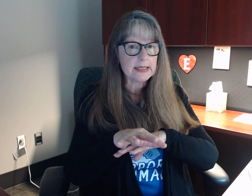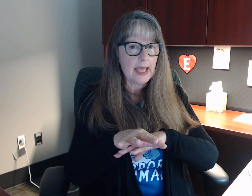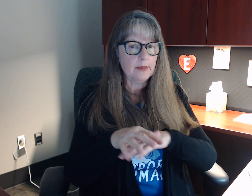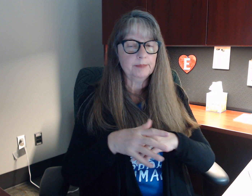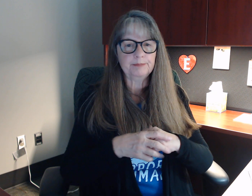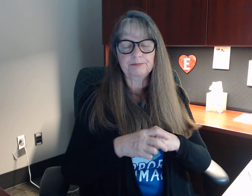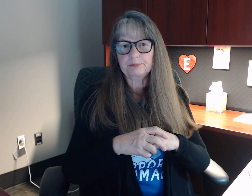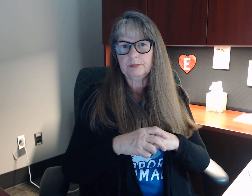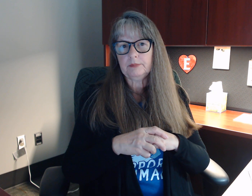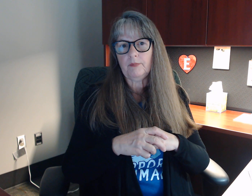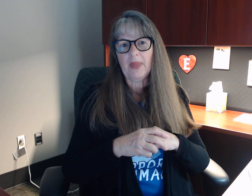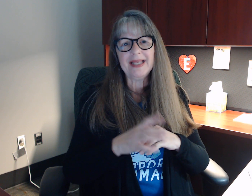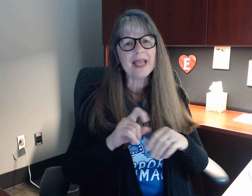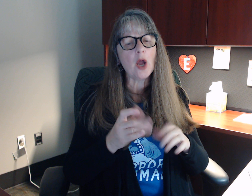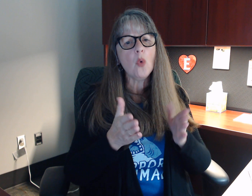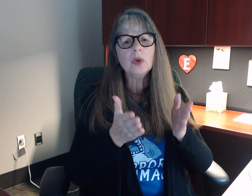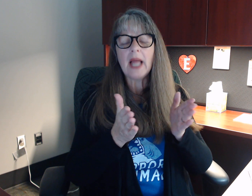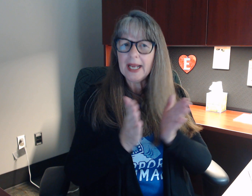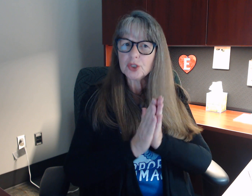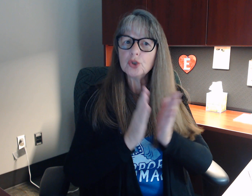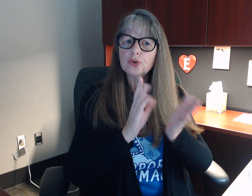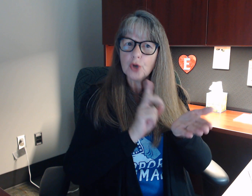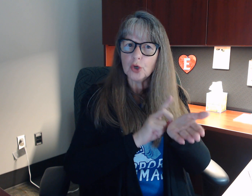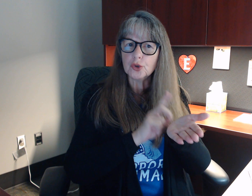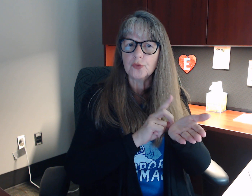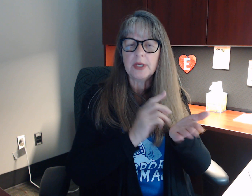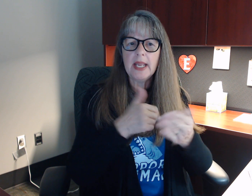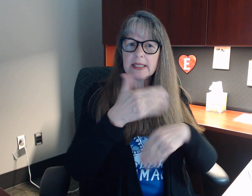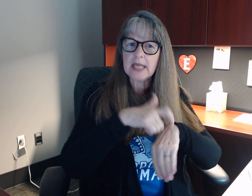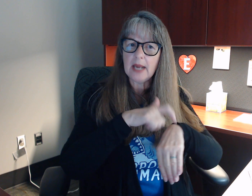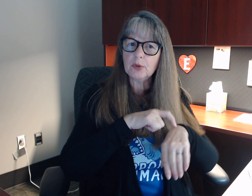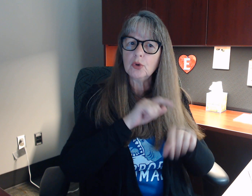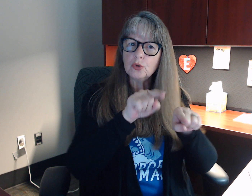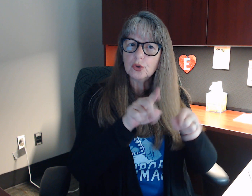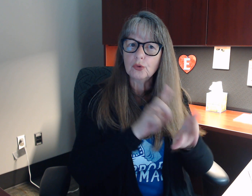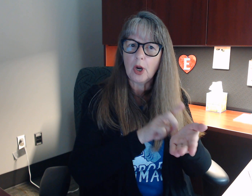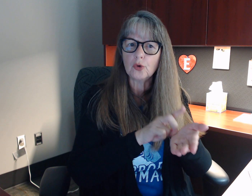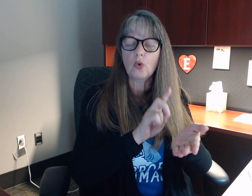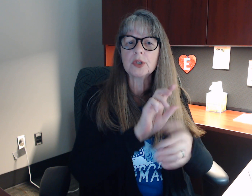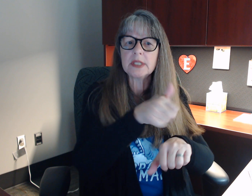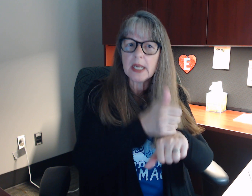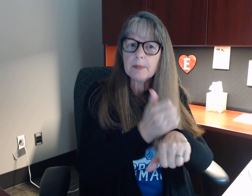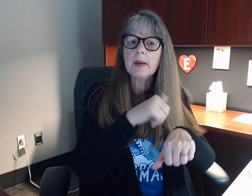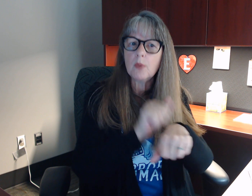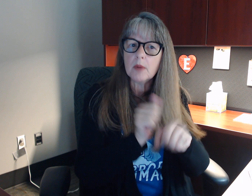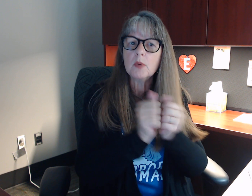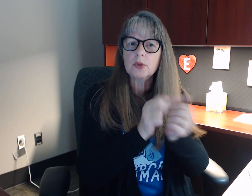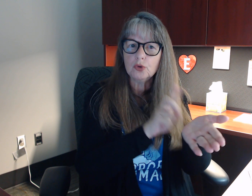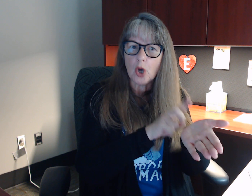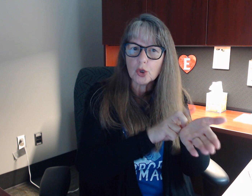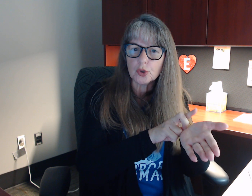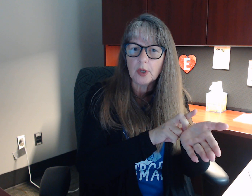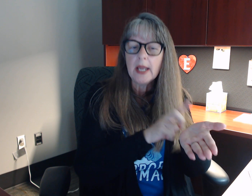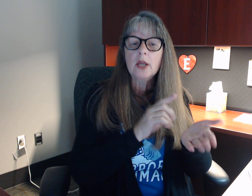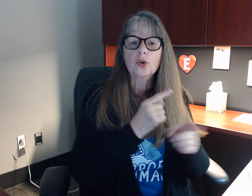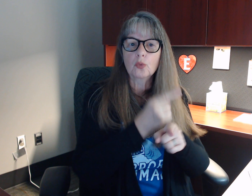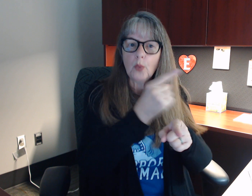them and say, oh, well, ask your doctor the next time you go to your doctor, or set up an appointment with your doctor, your